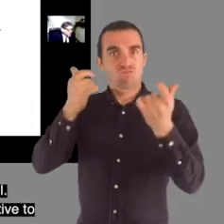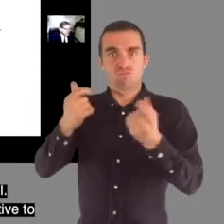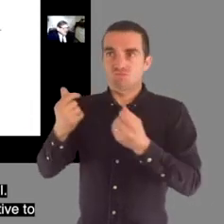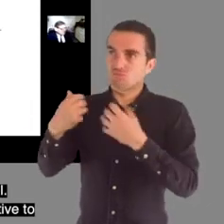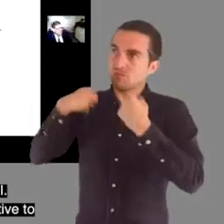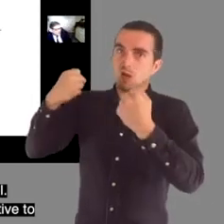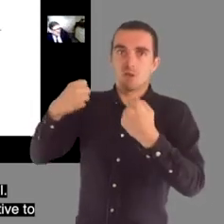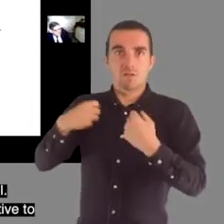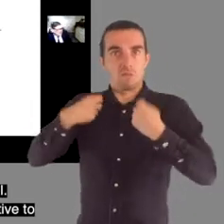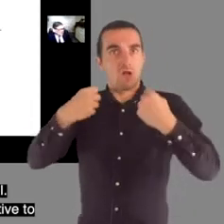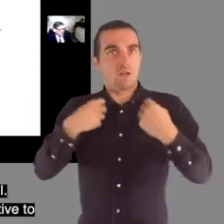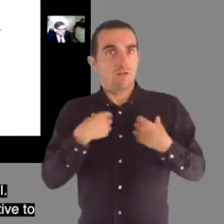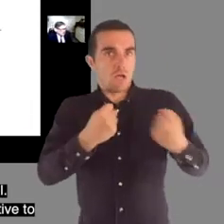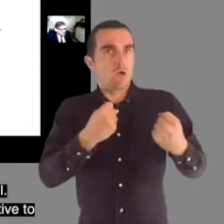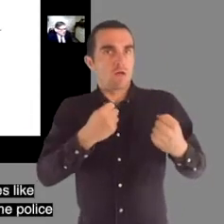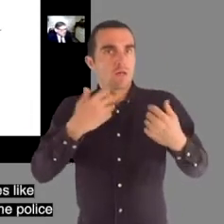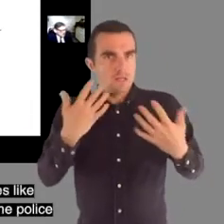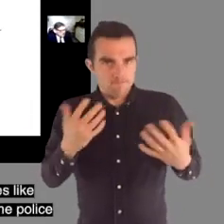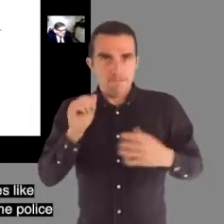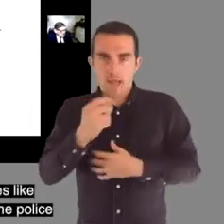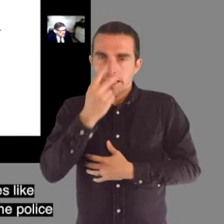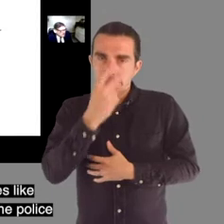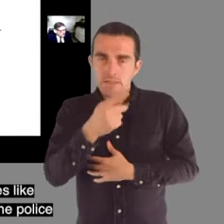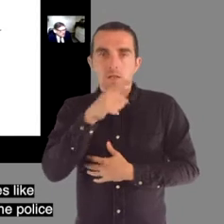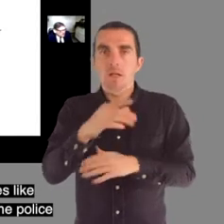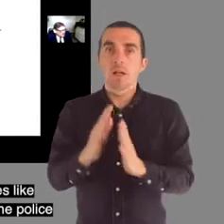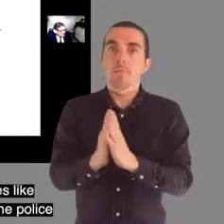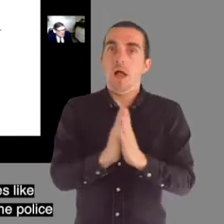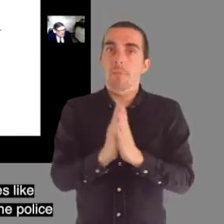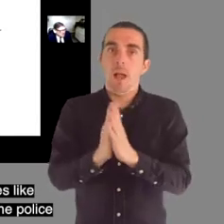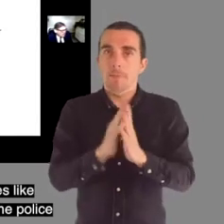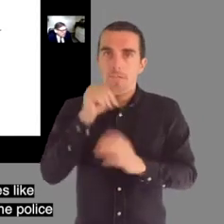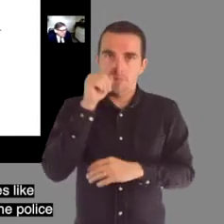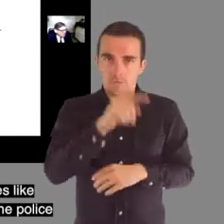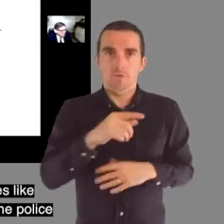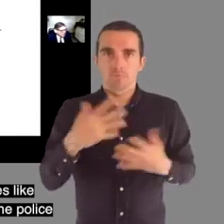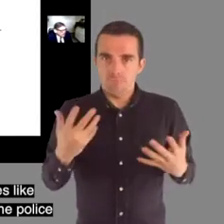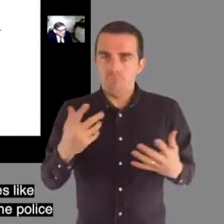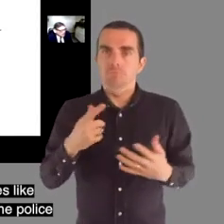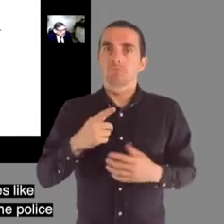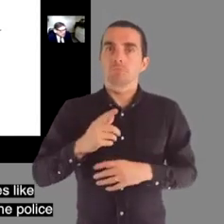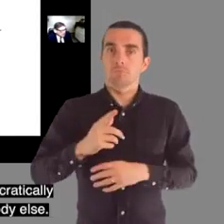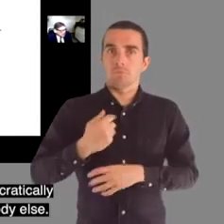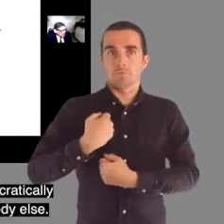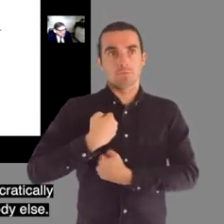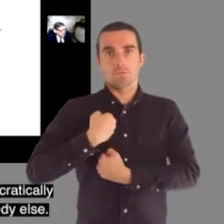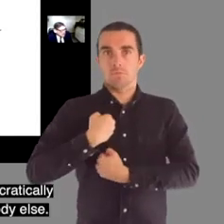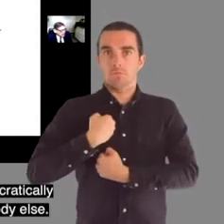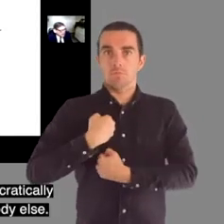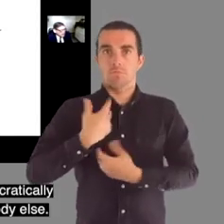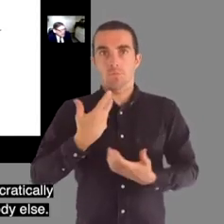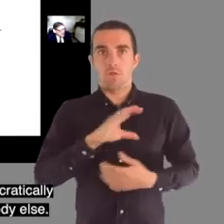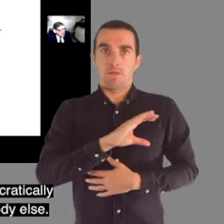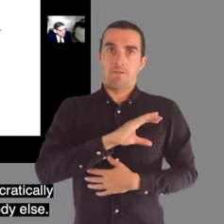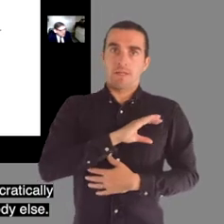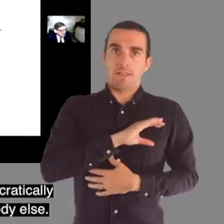Autocratic power is an alternative to that, as we've seen in places like Myanmar at the moment, where the police or the army seize